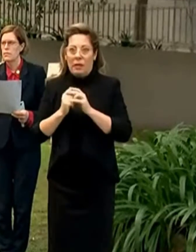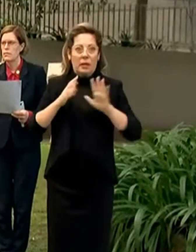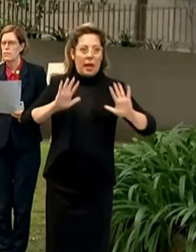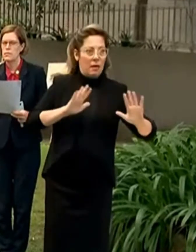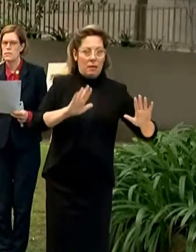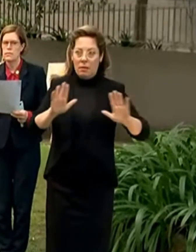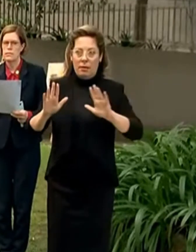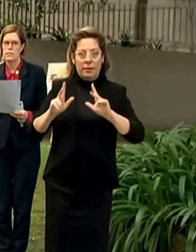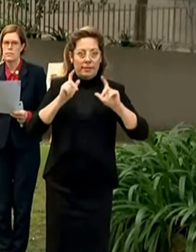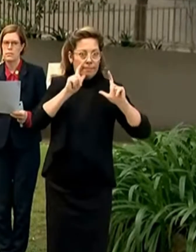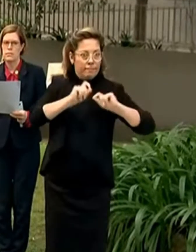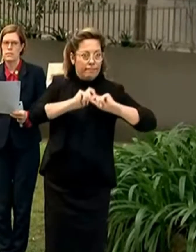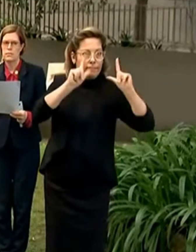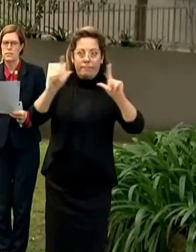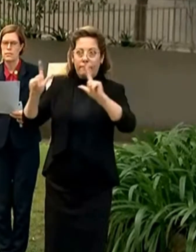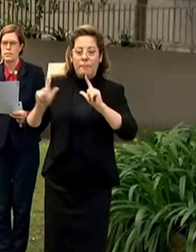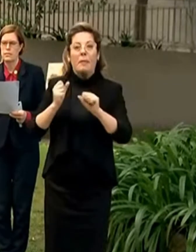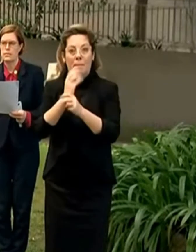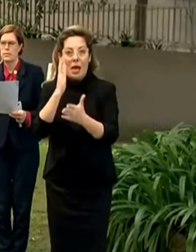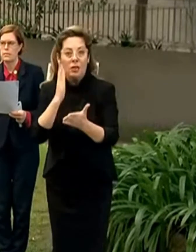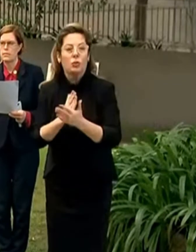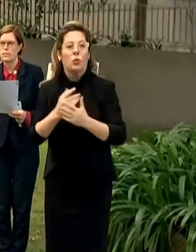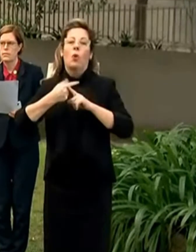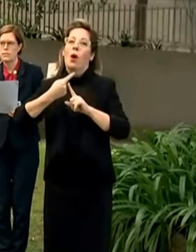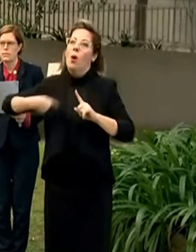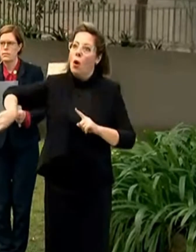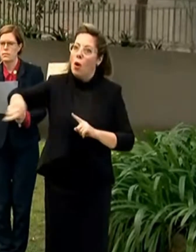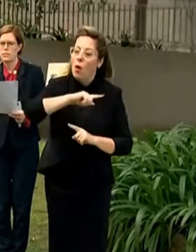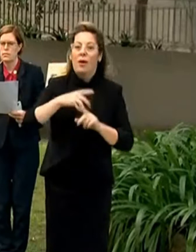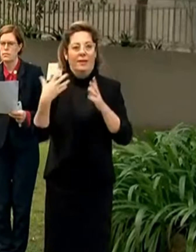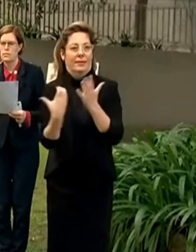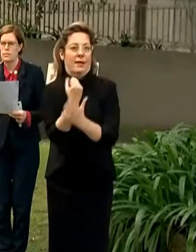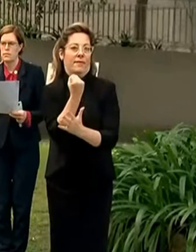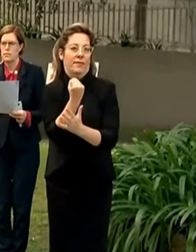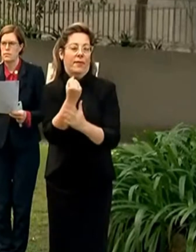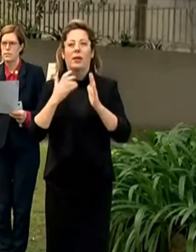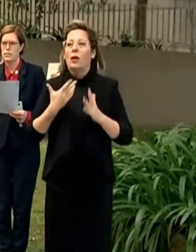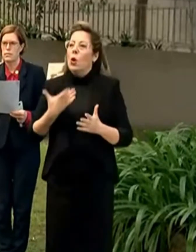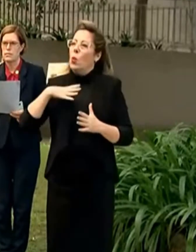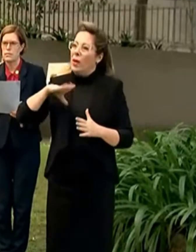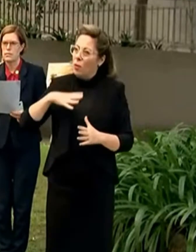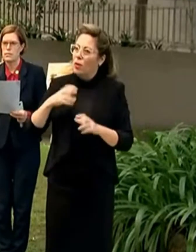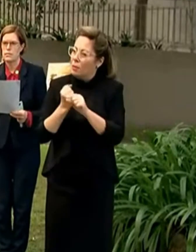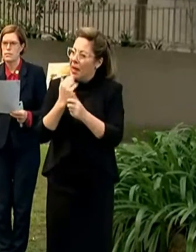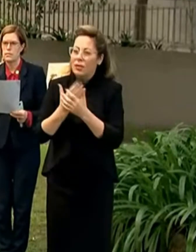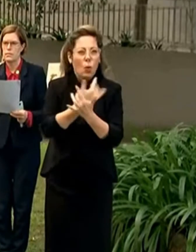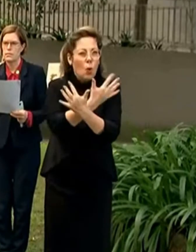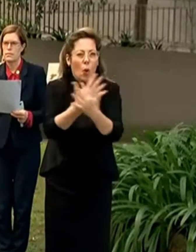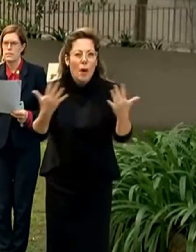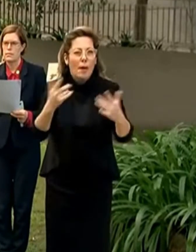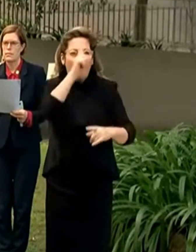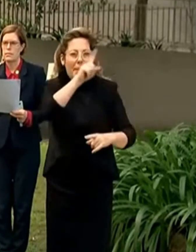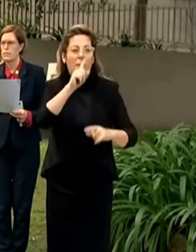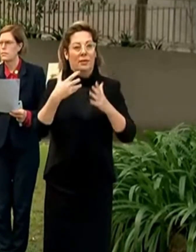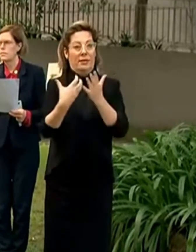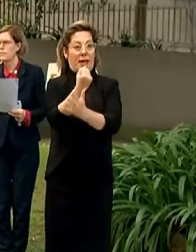path where we can continue to have a good balance of taking care of the virus, keeping people safe, but also